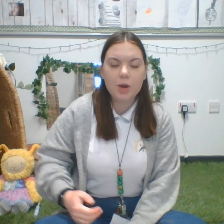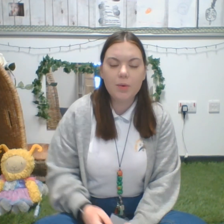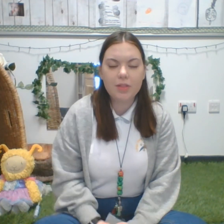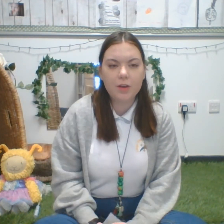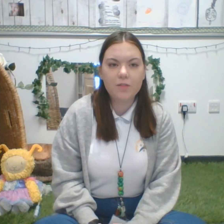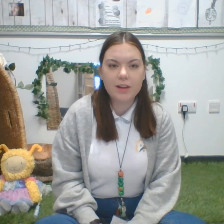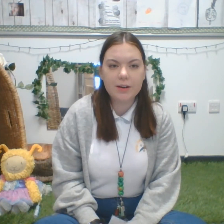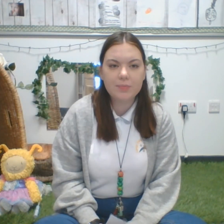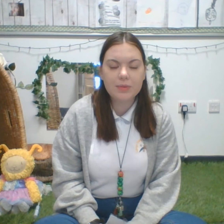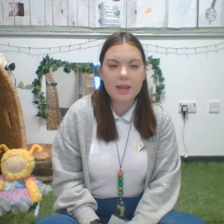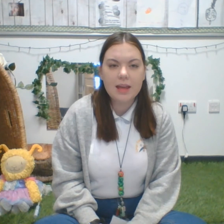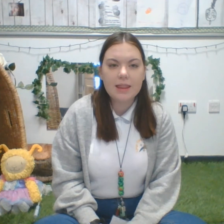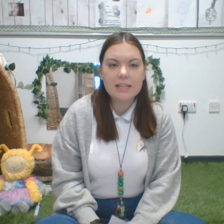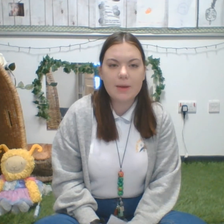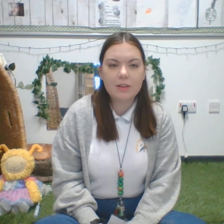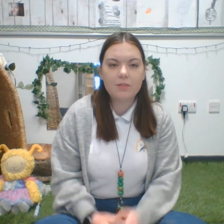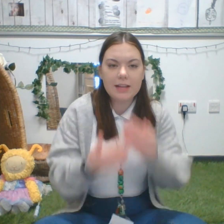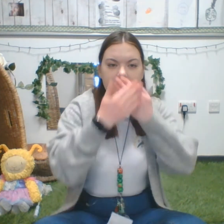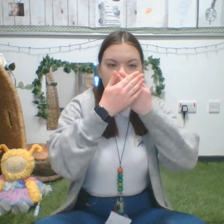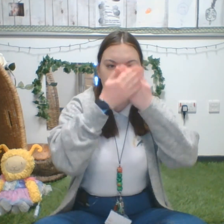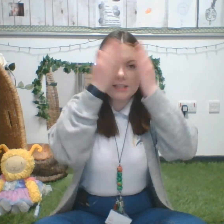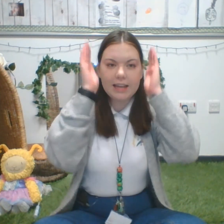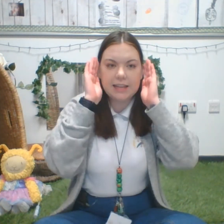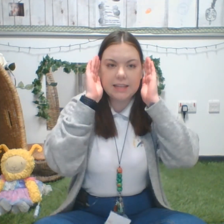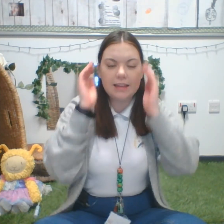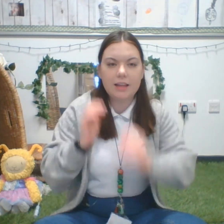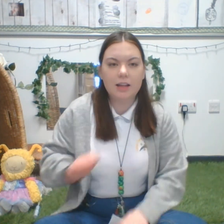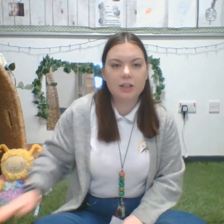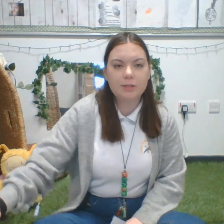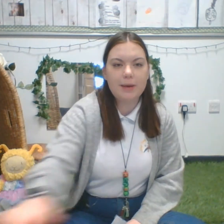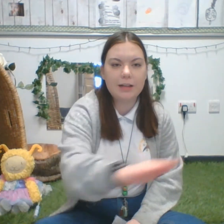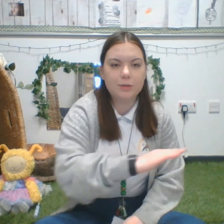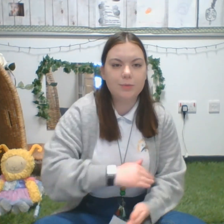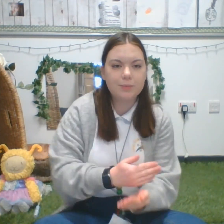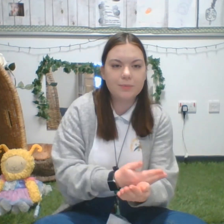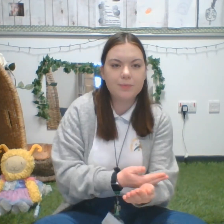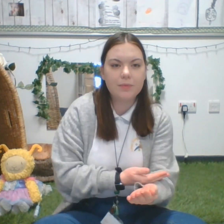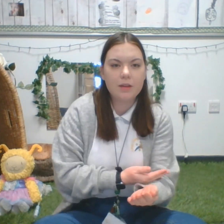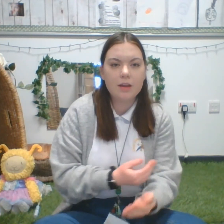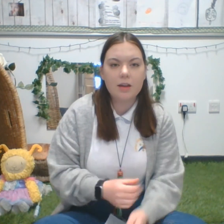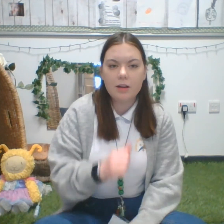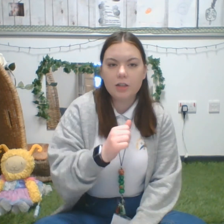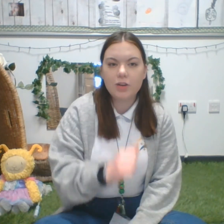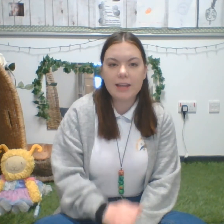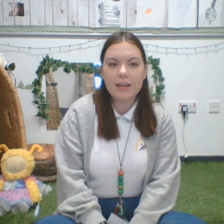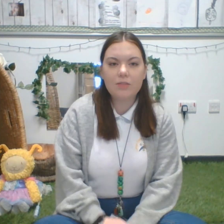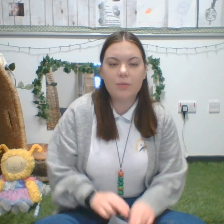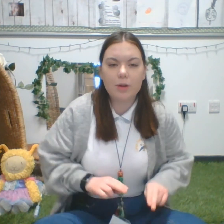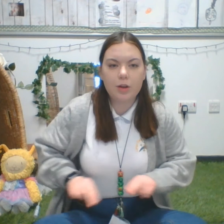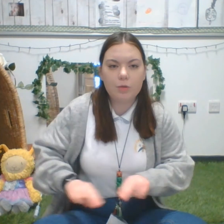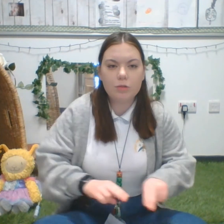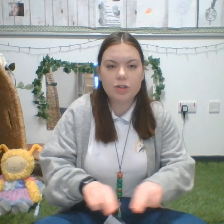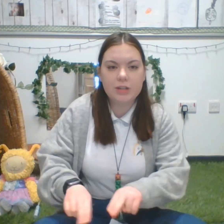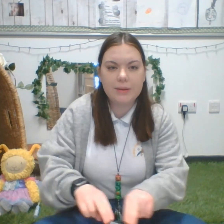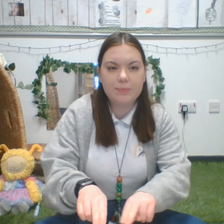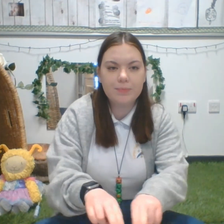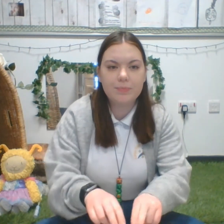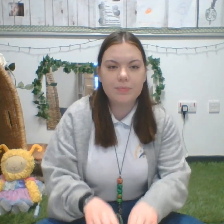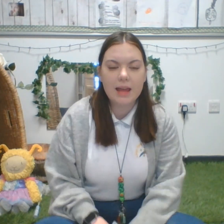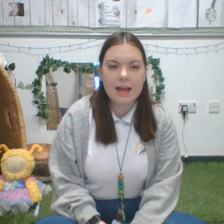without fear. They spent the rest of their days in the lush meadow, drinking from the cool stream and